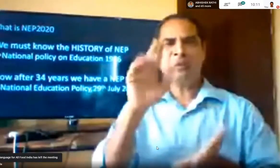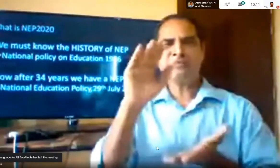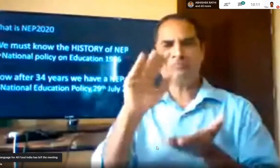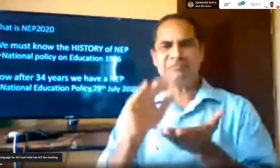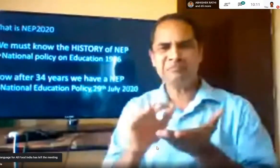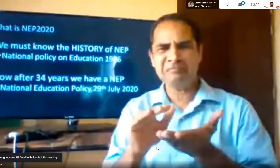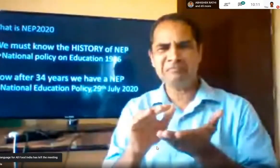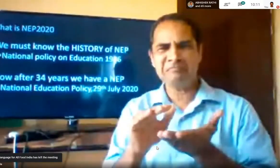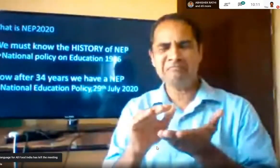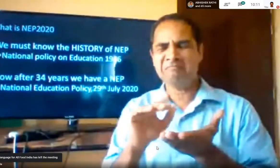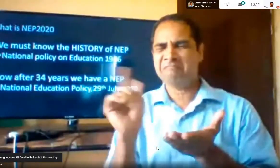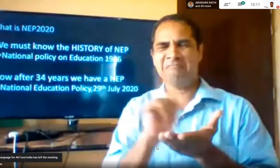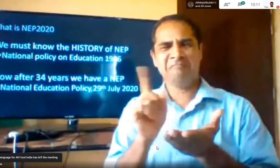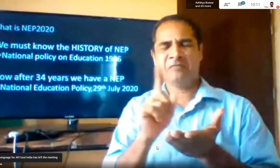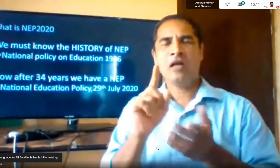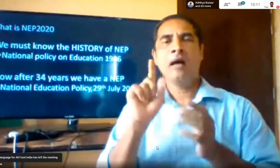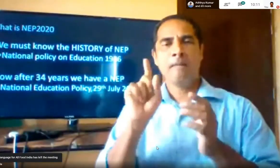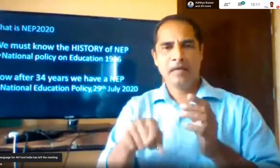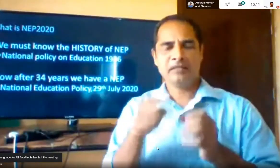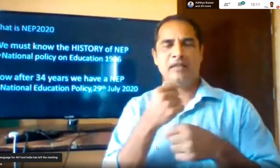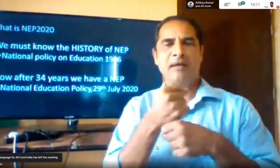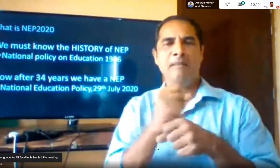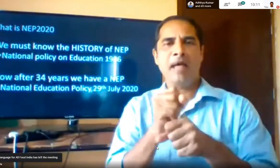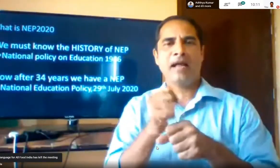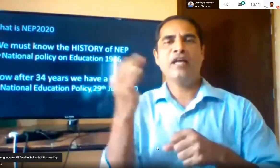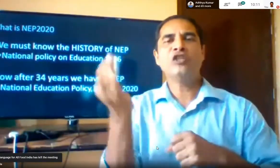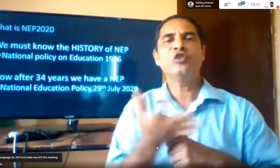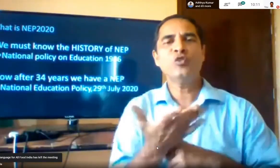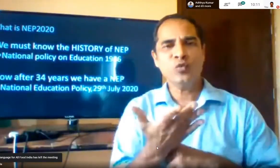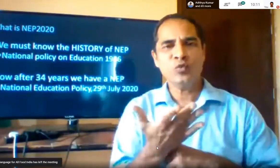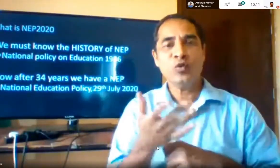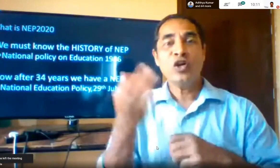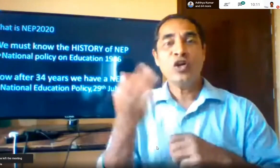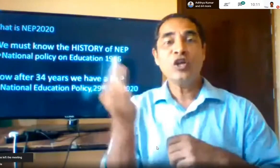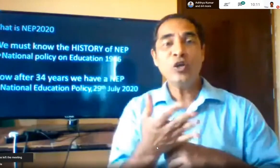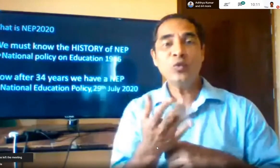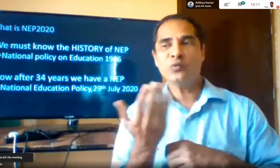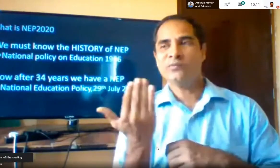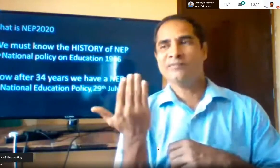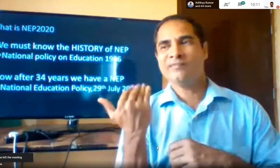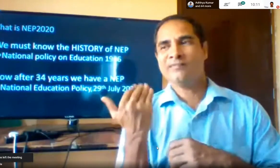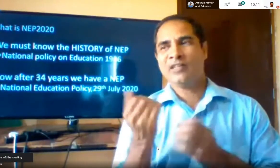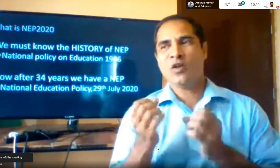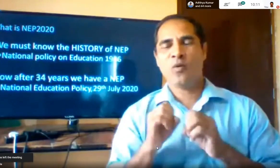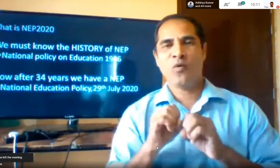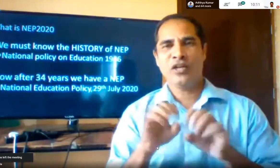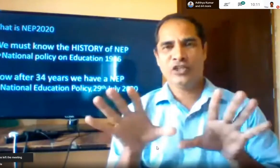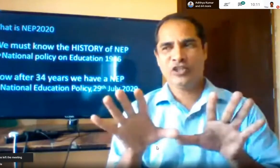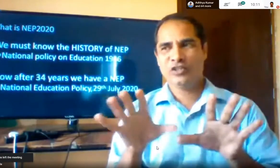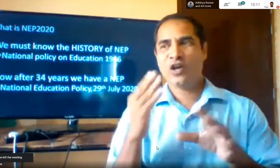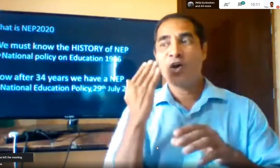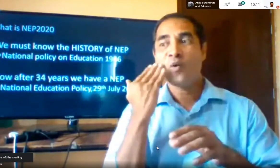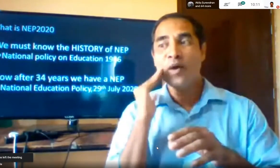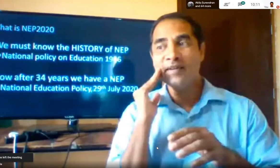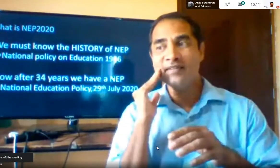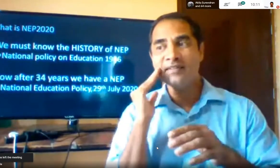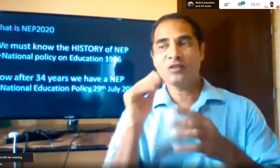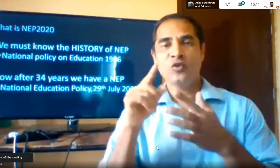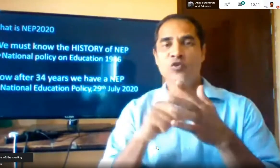bit not enough for us. So they have changed it. They have invented the new education policy